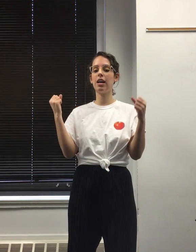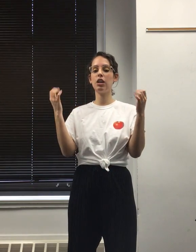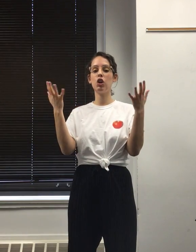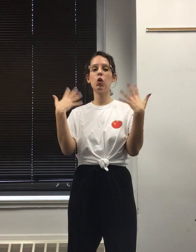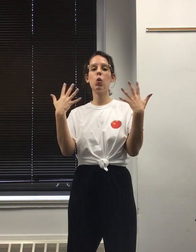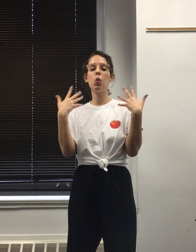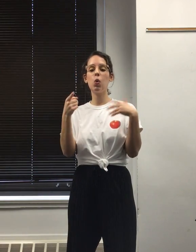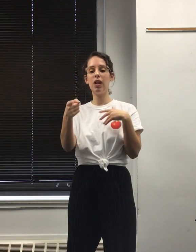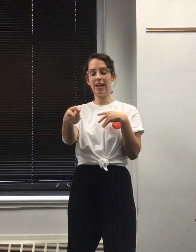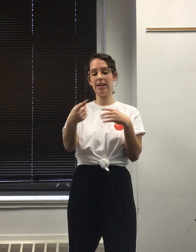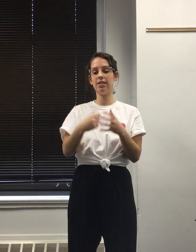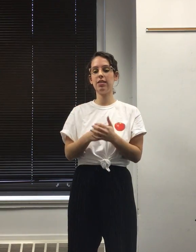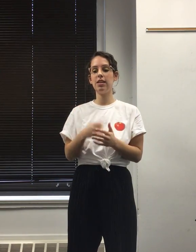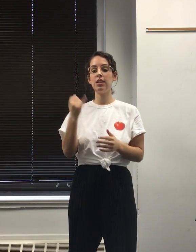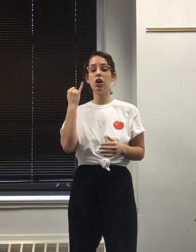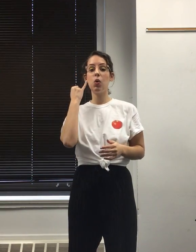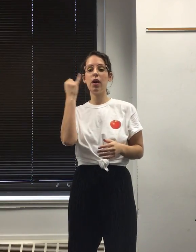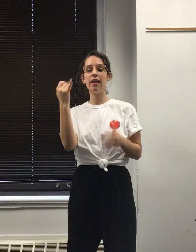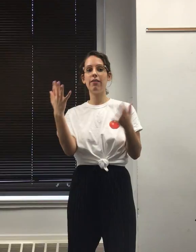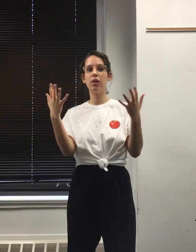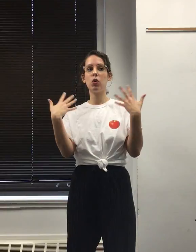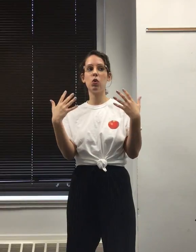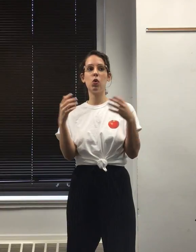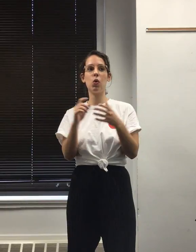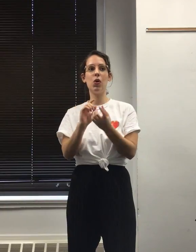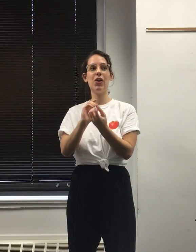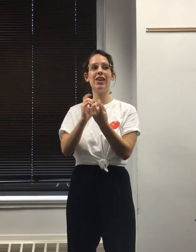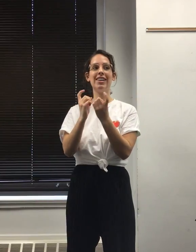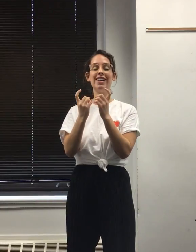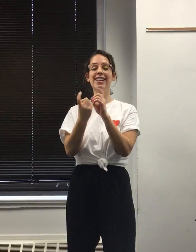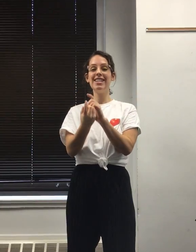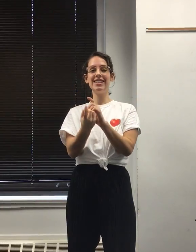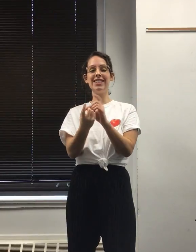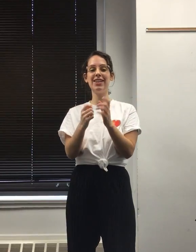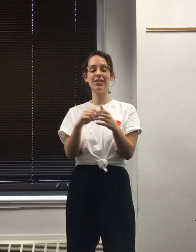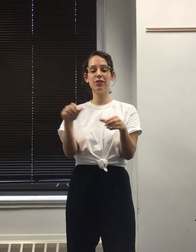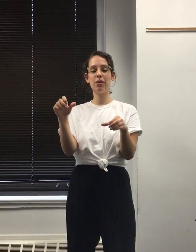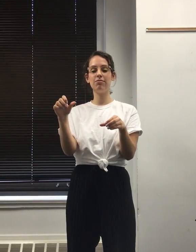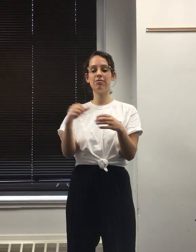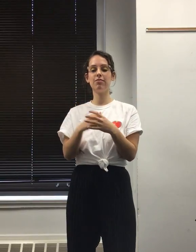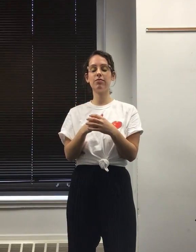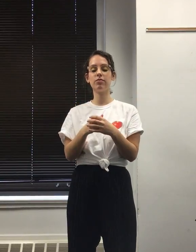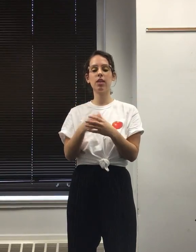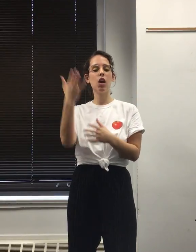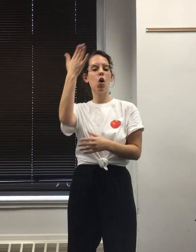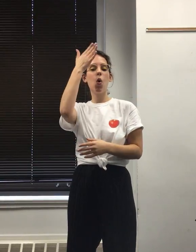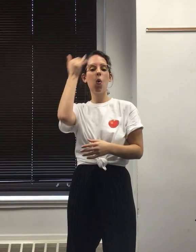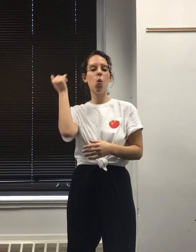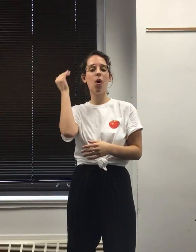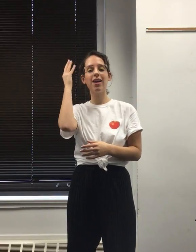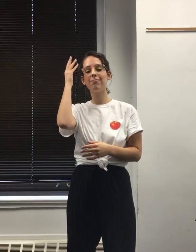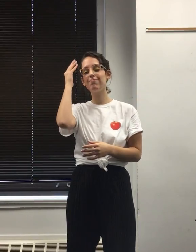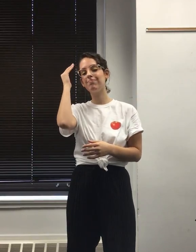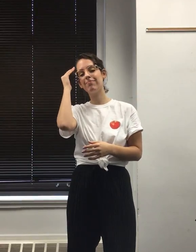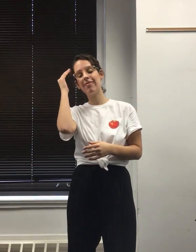solid. Why do you think that the water vapor in the air is collecting on the outside of this Pepsi?